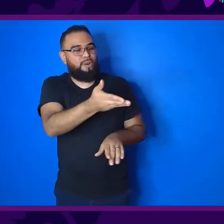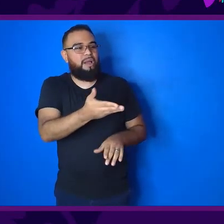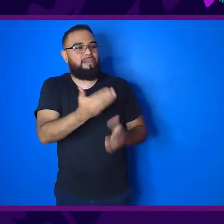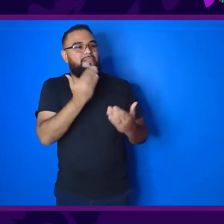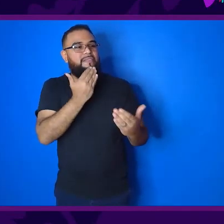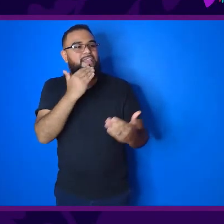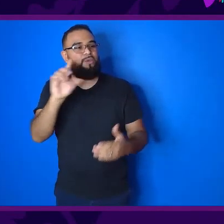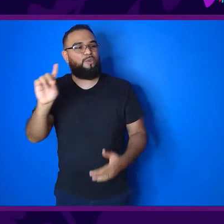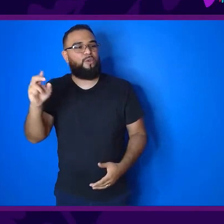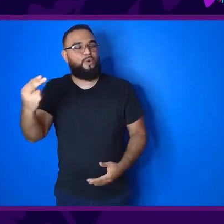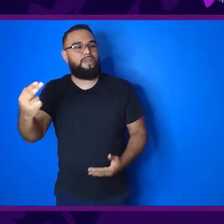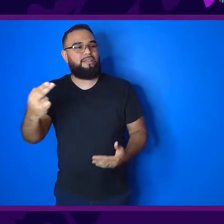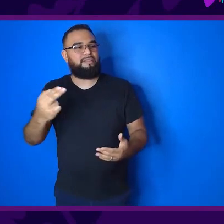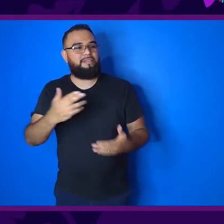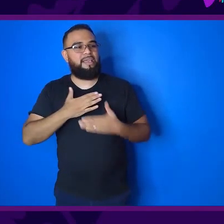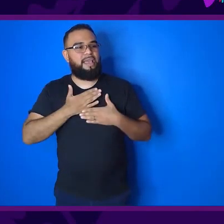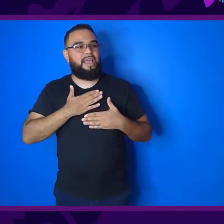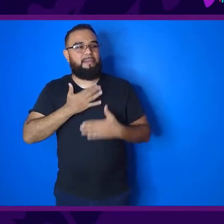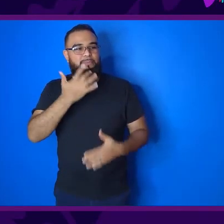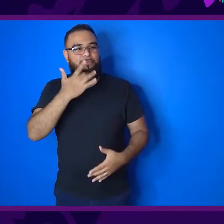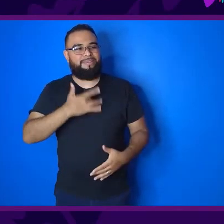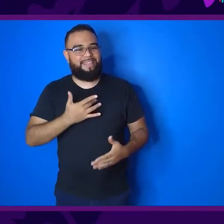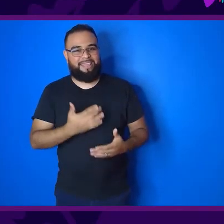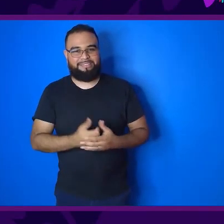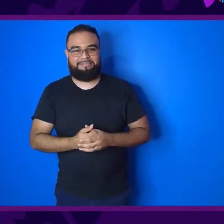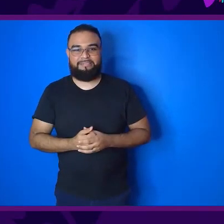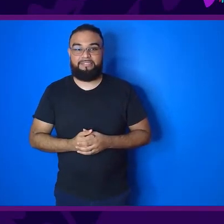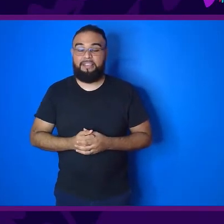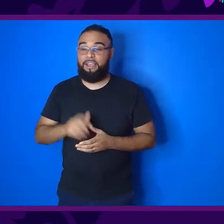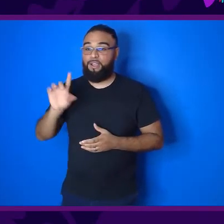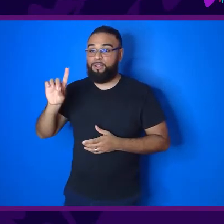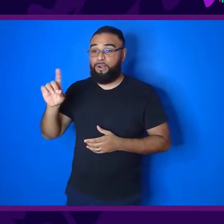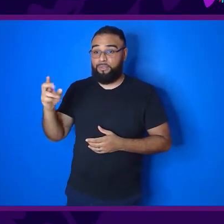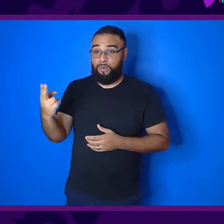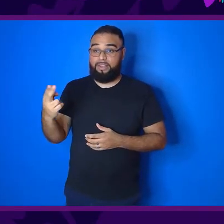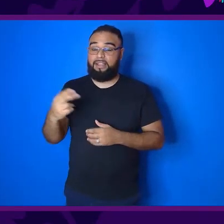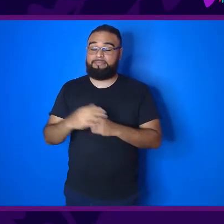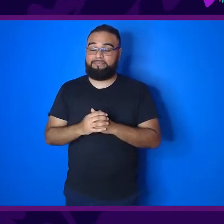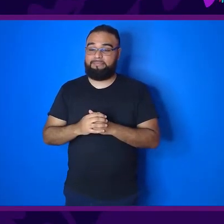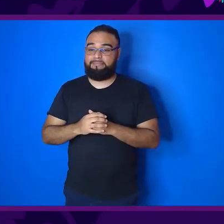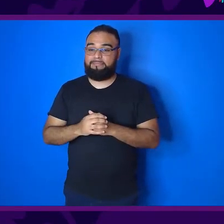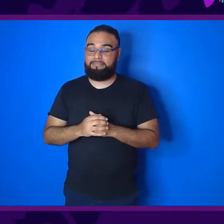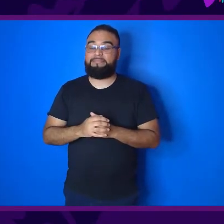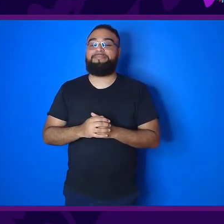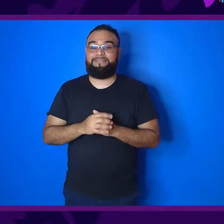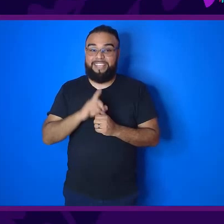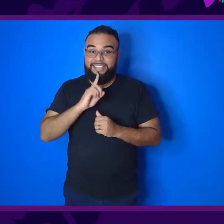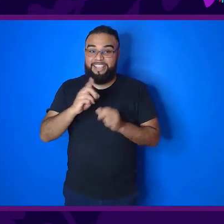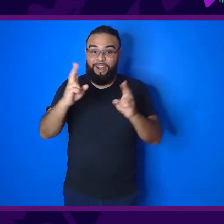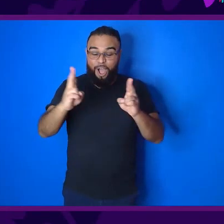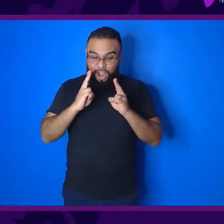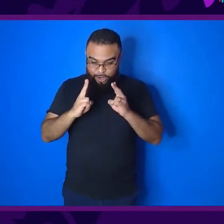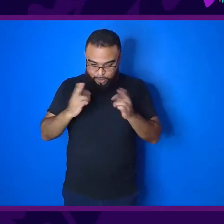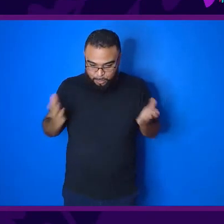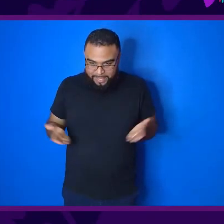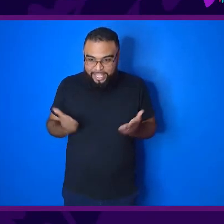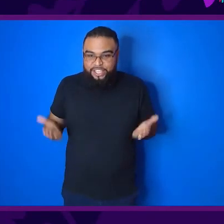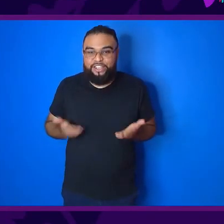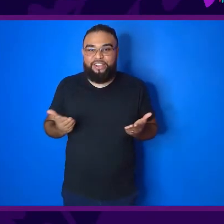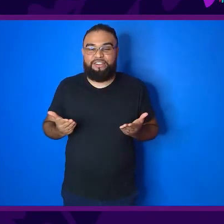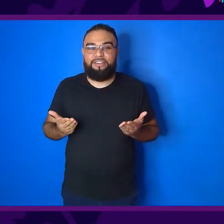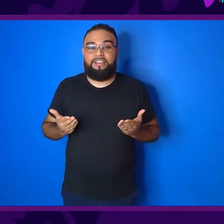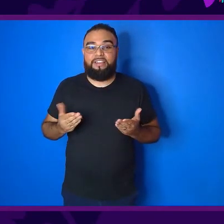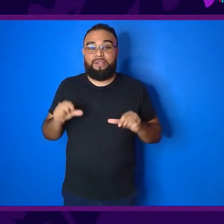Happy born day. Love. Dolores Huerta, it's an honor to be here, to be able to